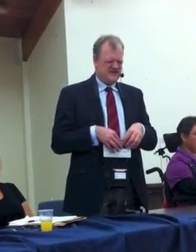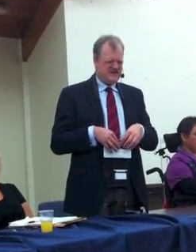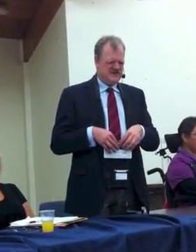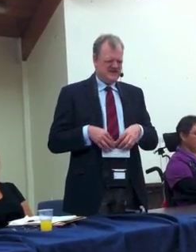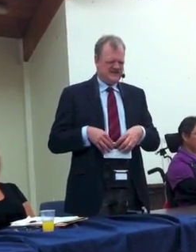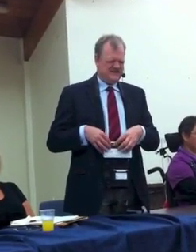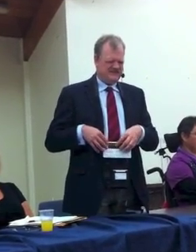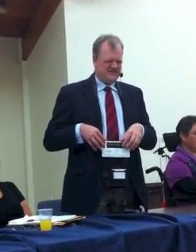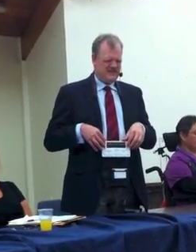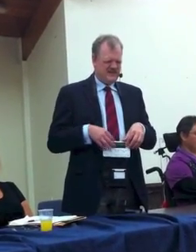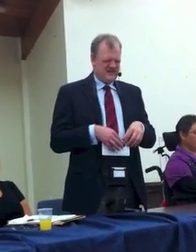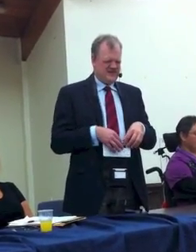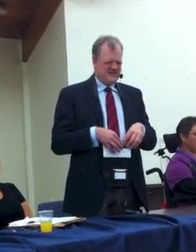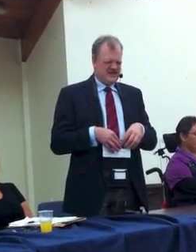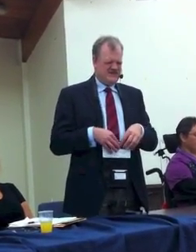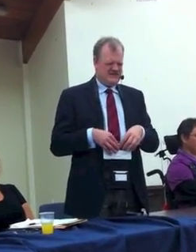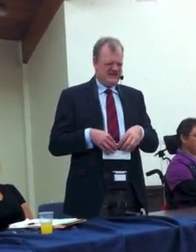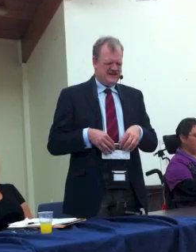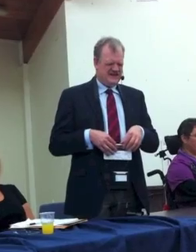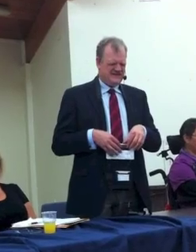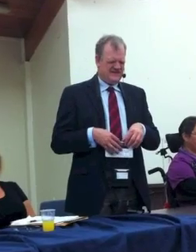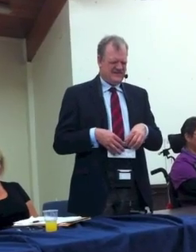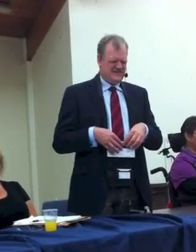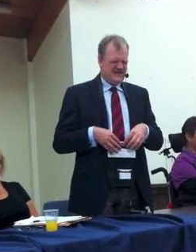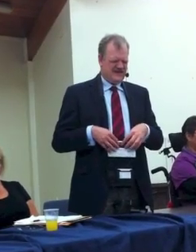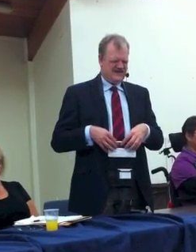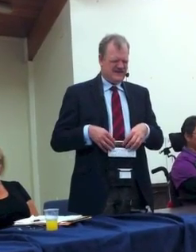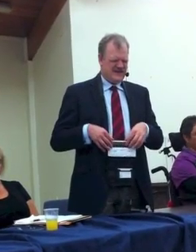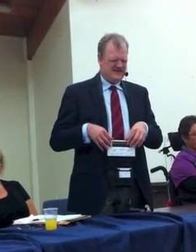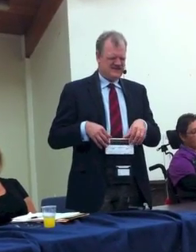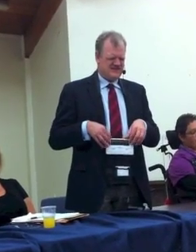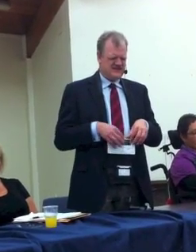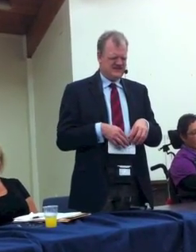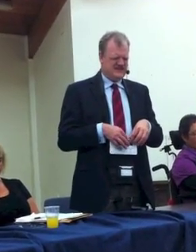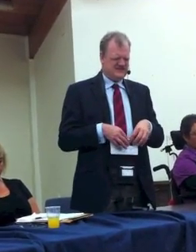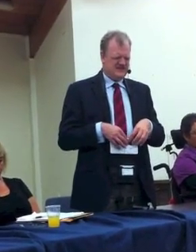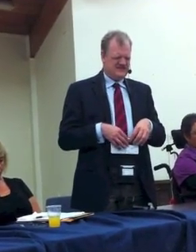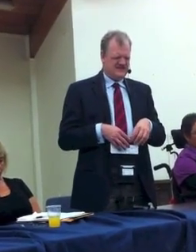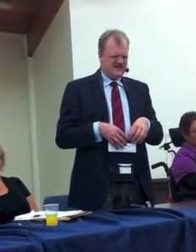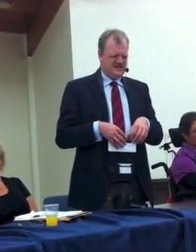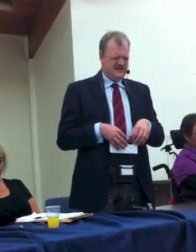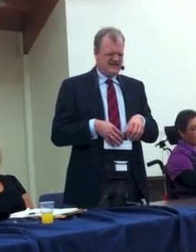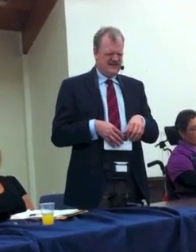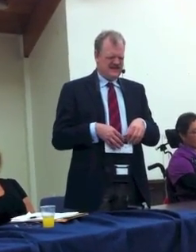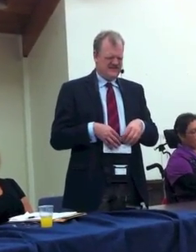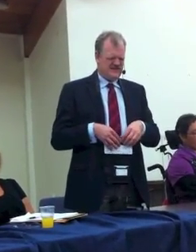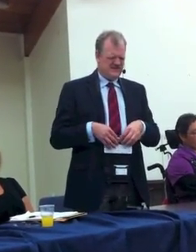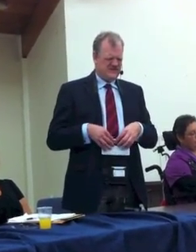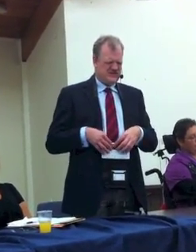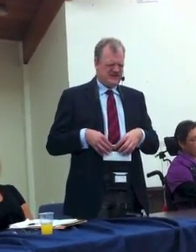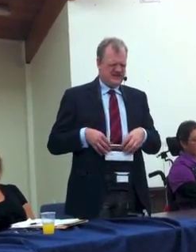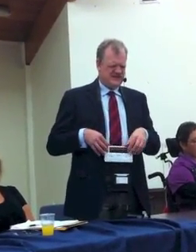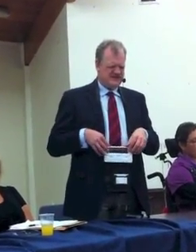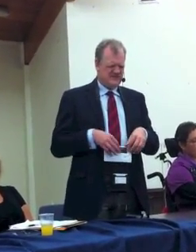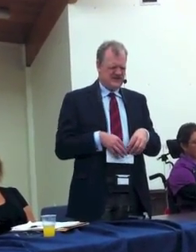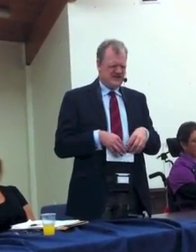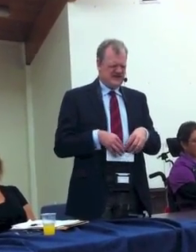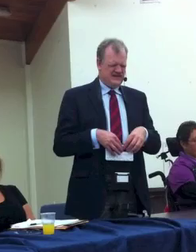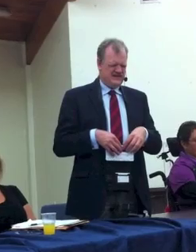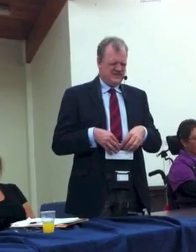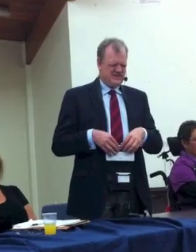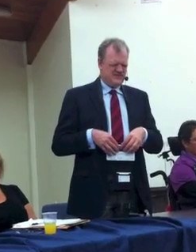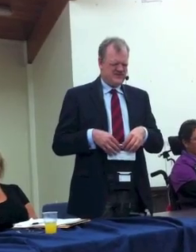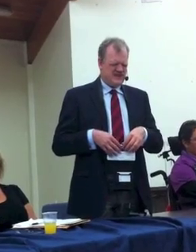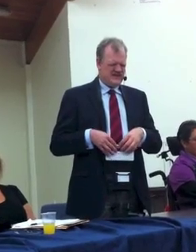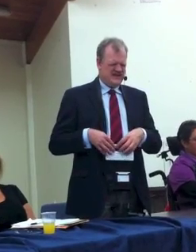distracted even for a moment. But imagine how such instances now involve a child